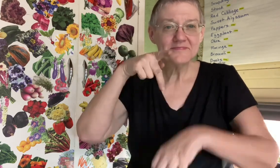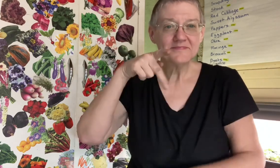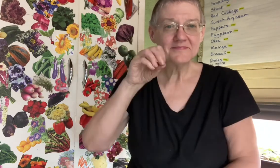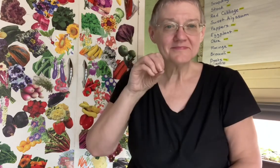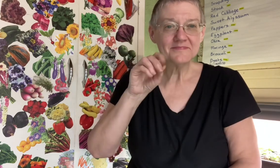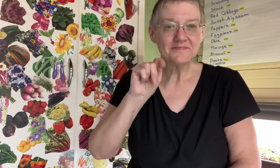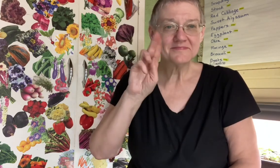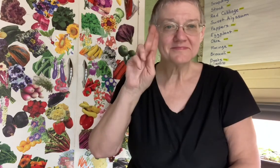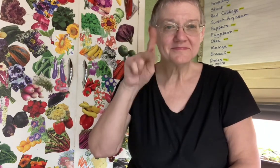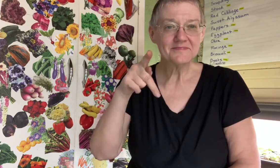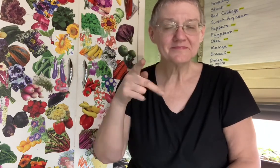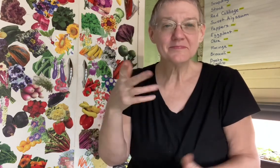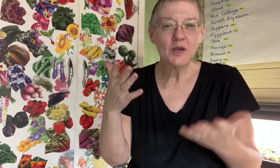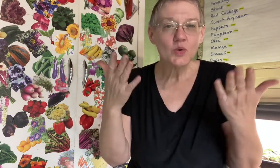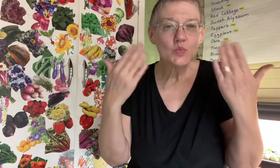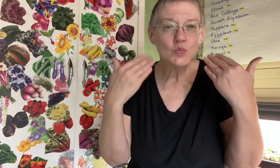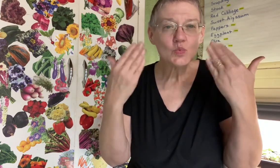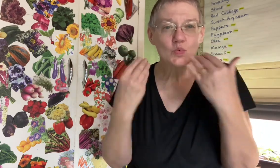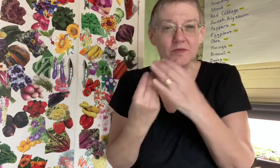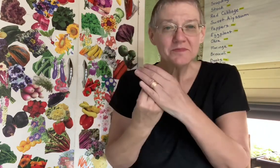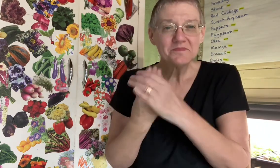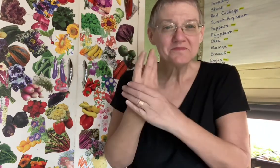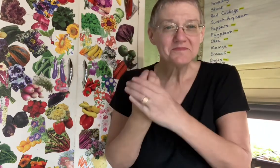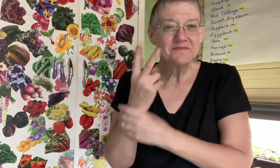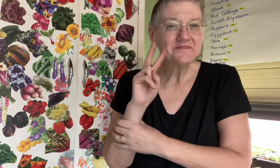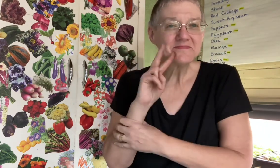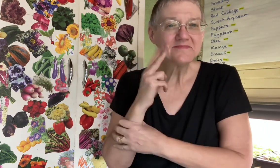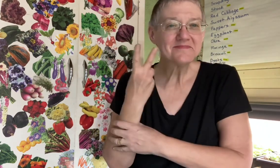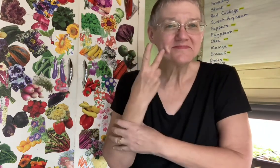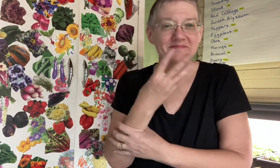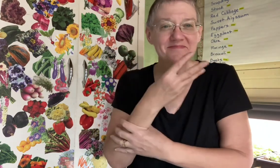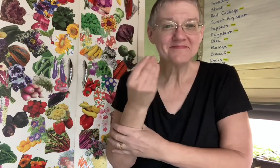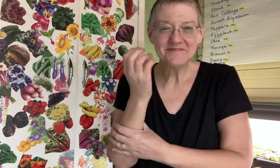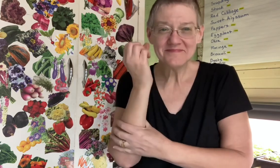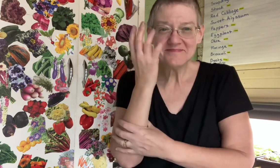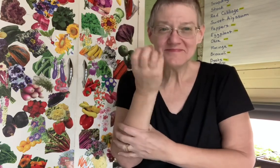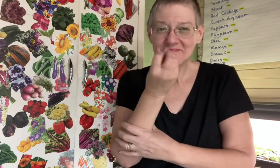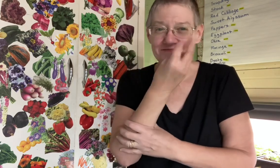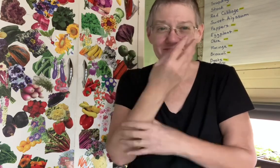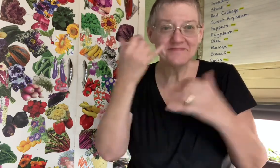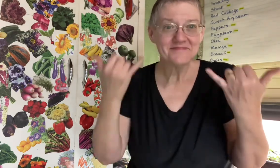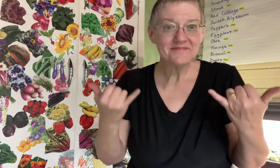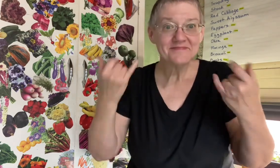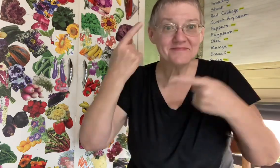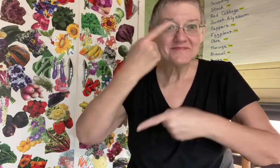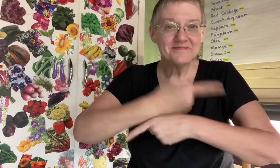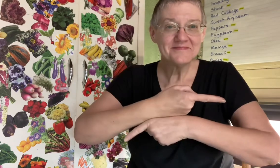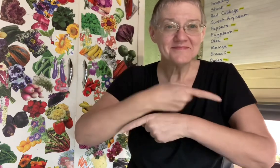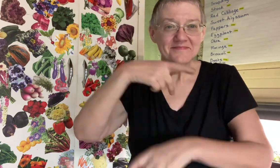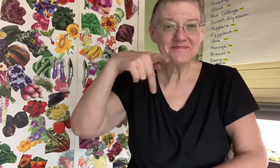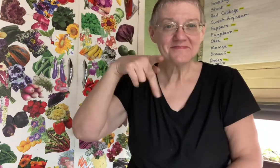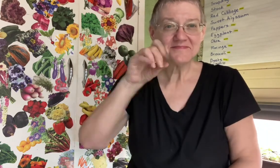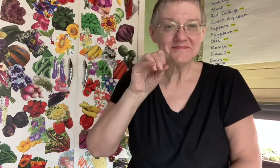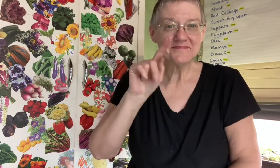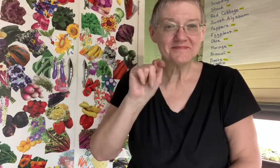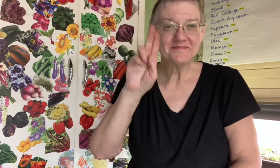those spring, cool-loving veggies and flowers. So today we're going to pot up